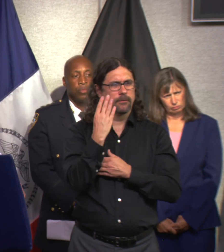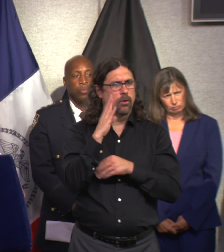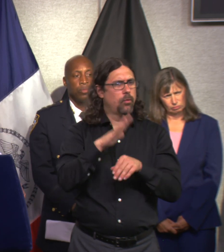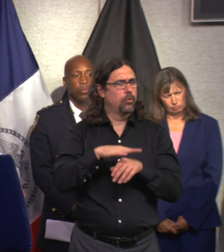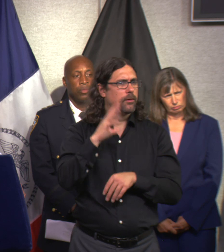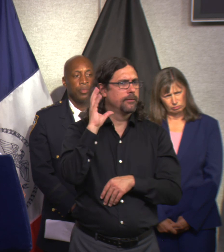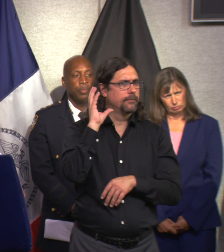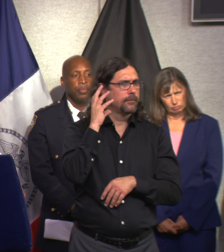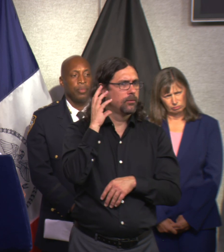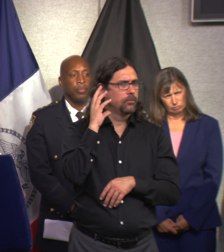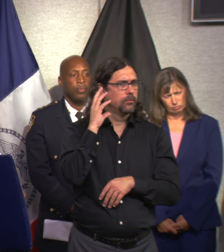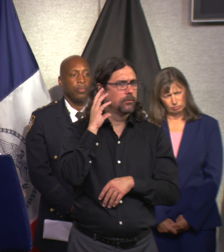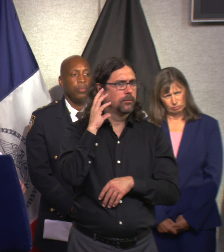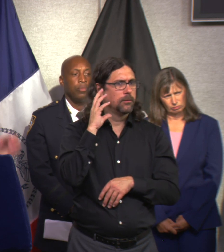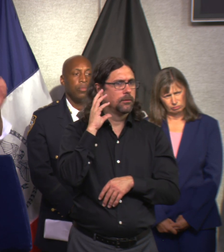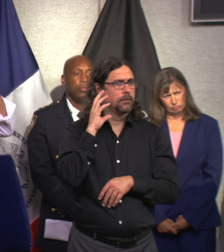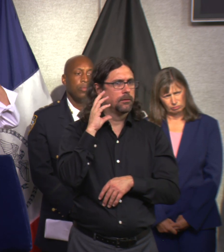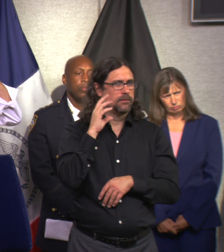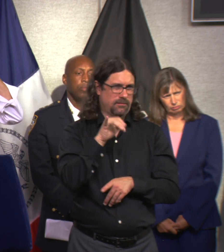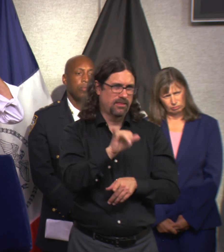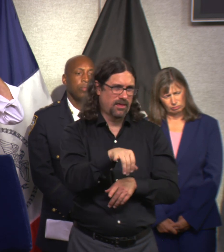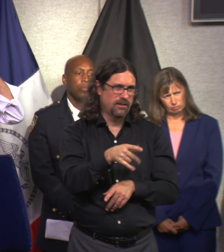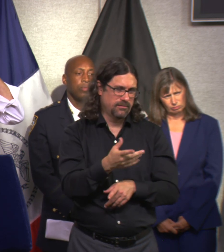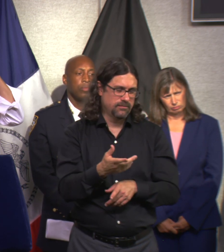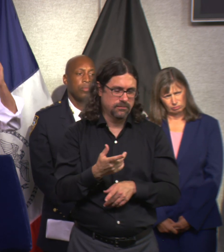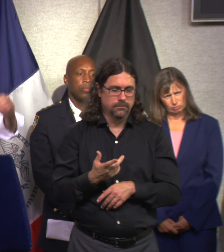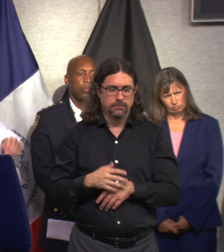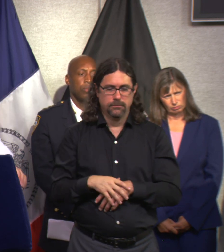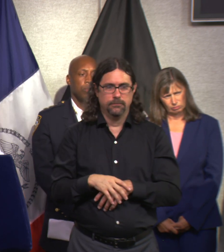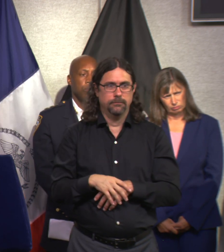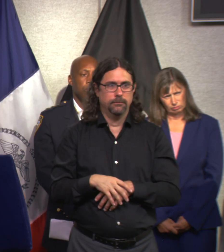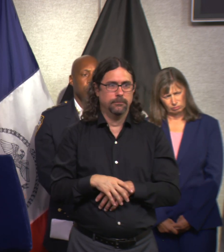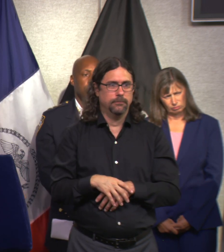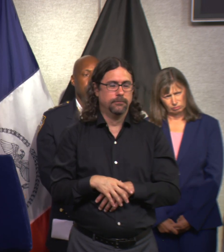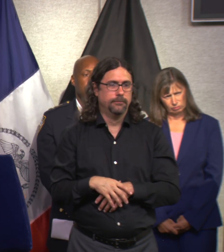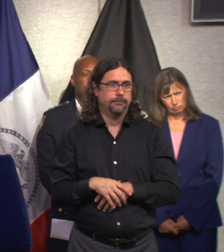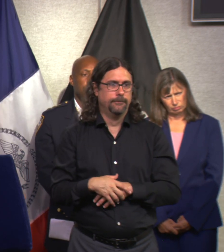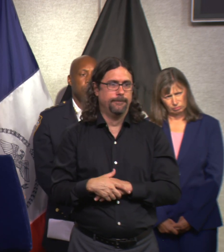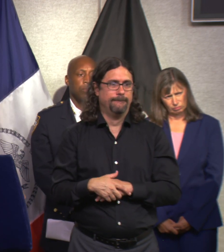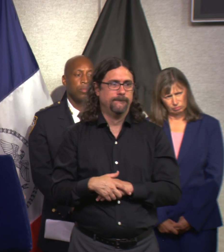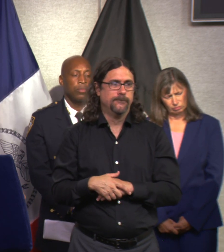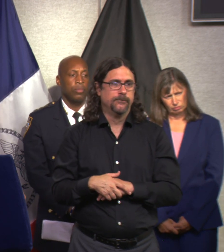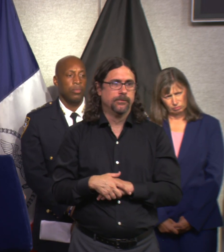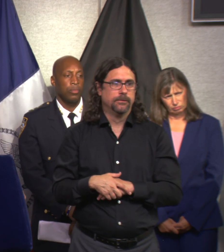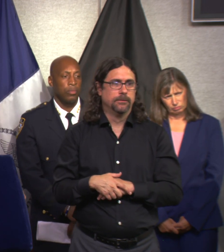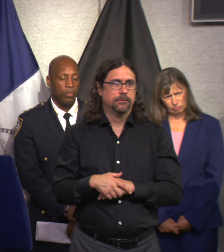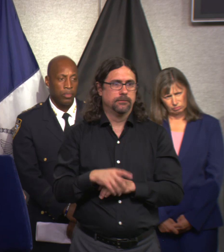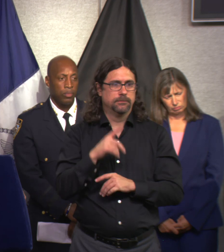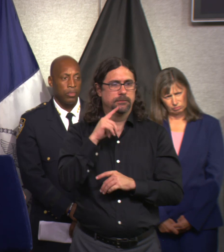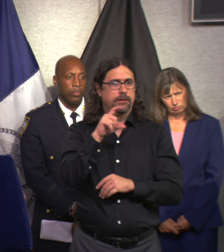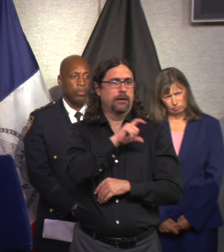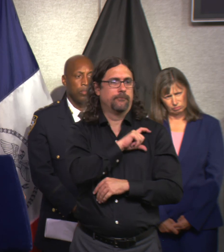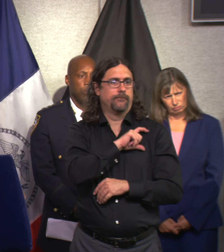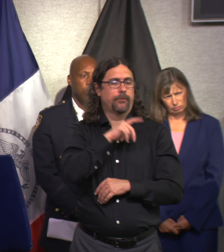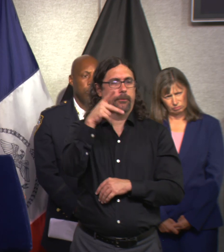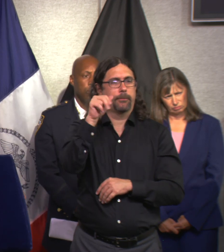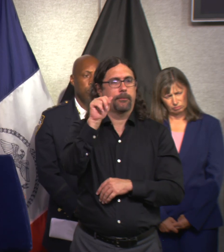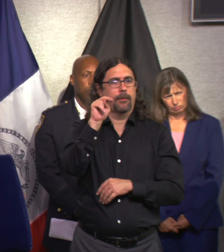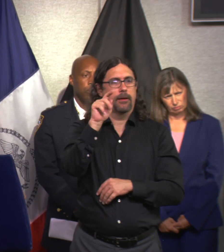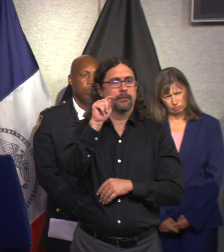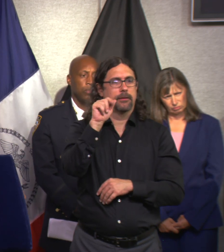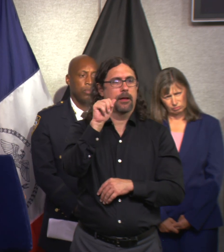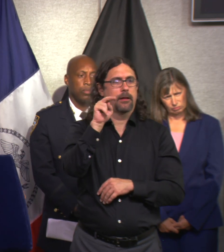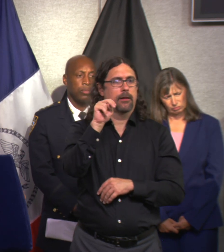Pantaleo, but I guess my question to you today is, now that we know what the Department of Justice has decided, I want to ask you specifically if